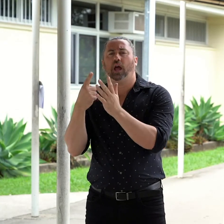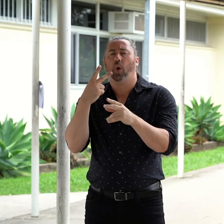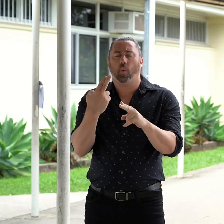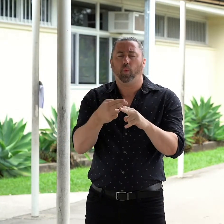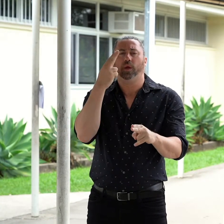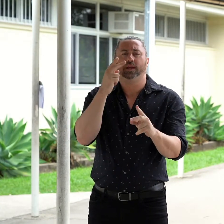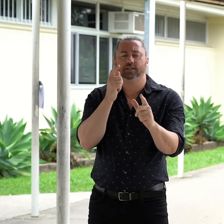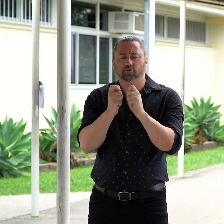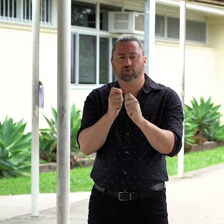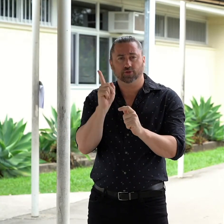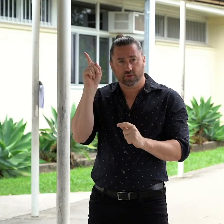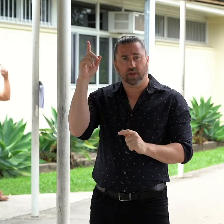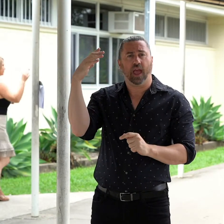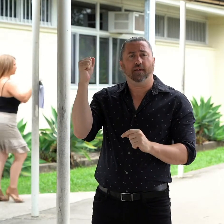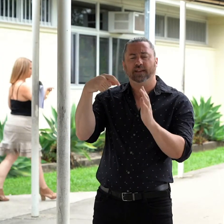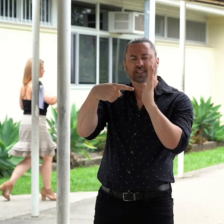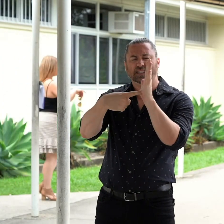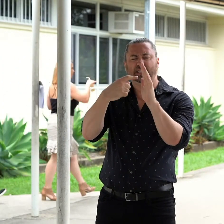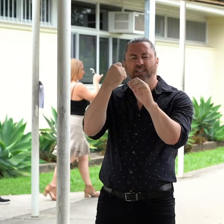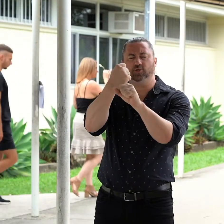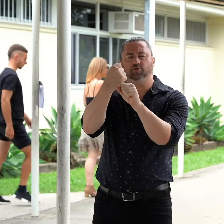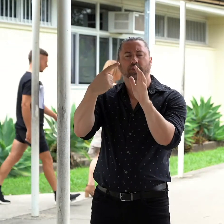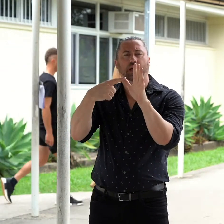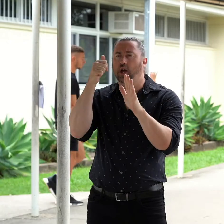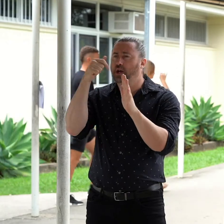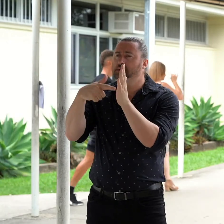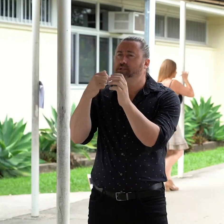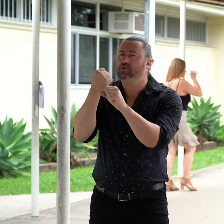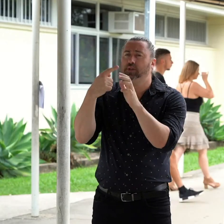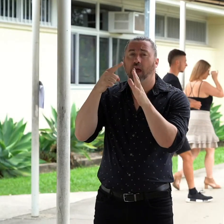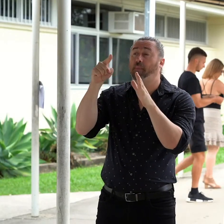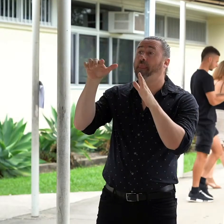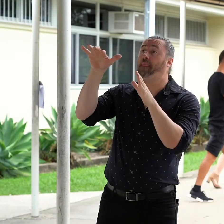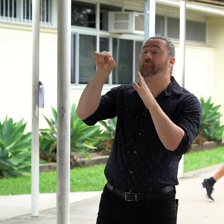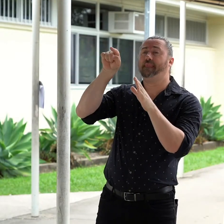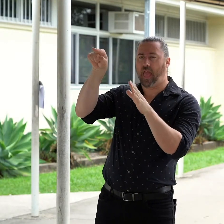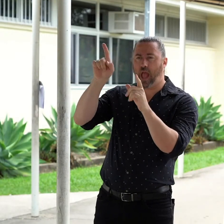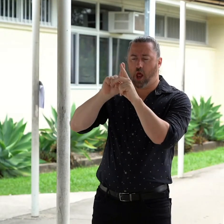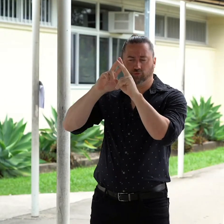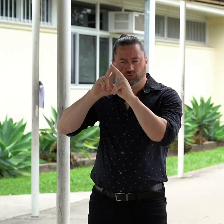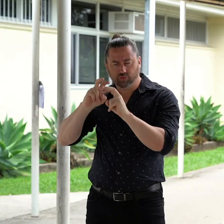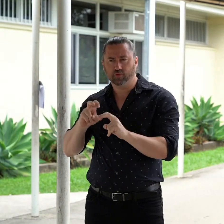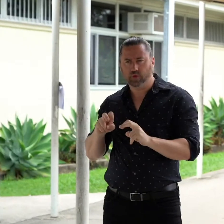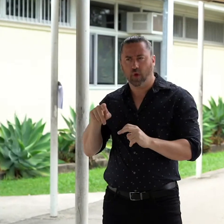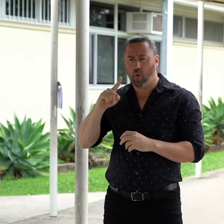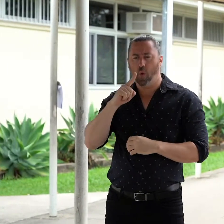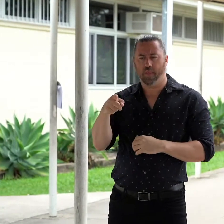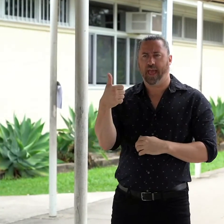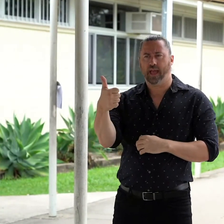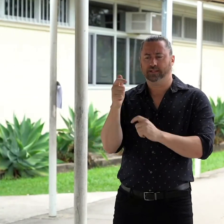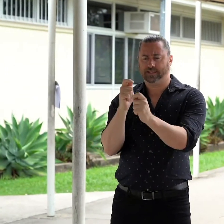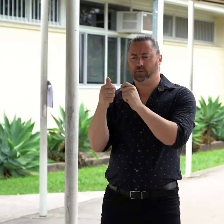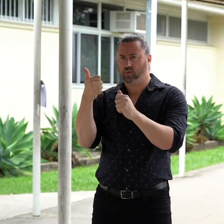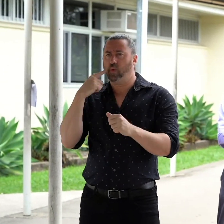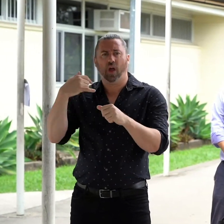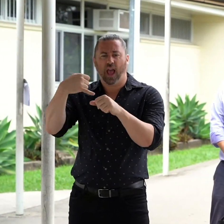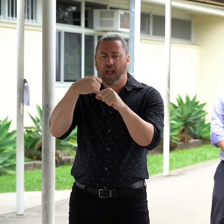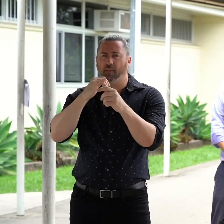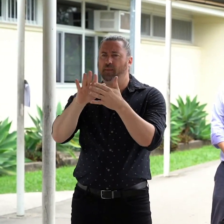a PGA-approved test. There are multiple rapid antigen tests that have now been approved by the PGA. They're selling at Chemist Warehouse for